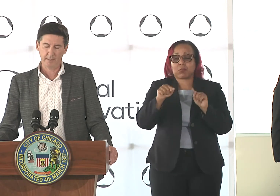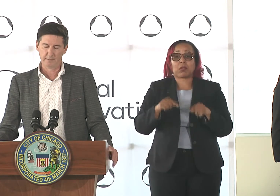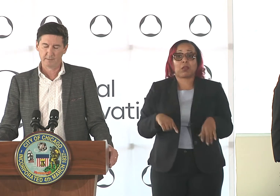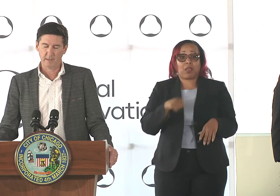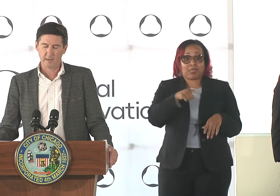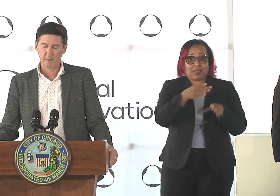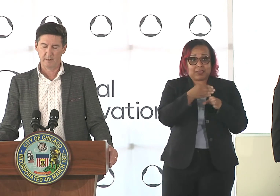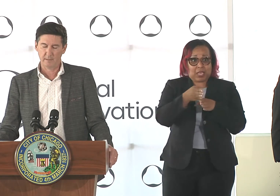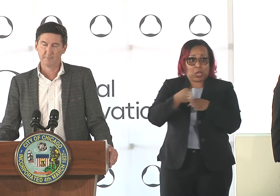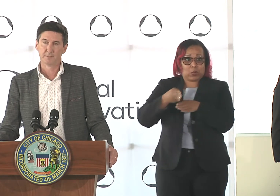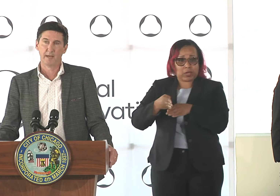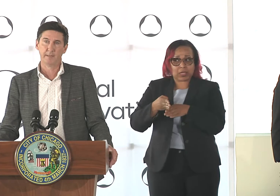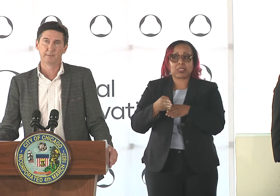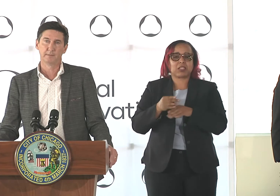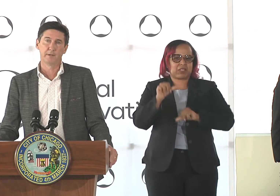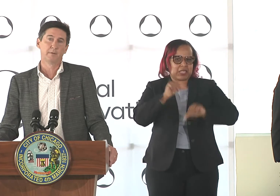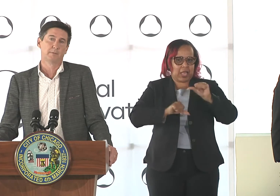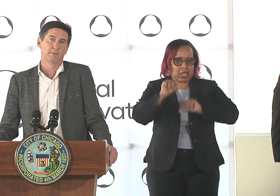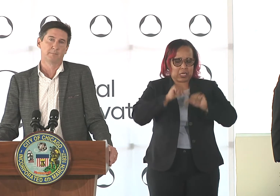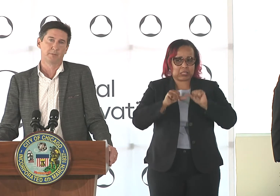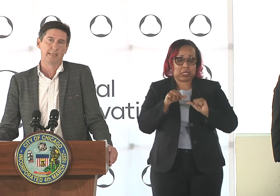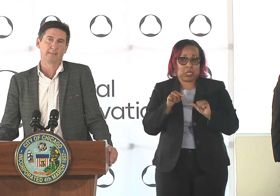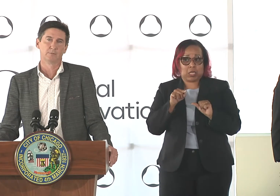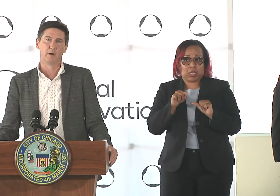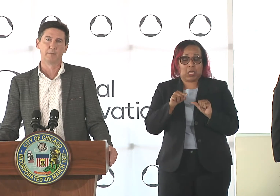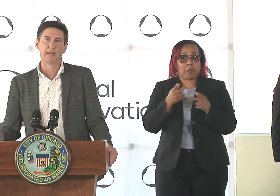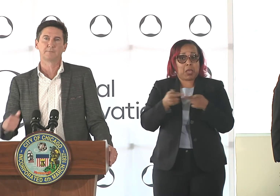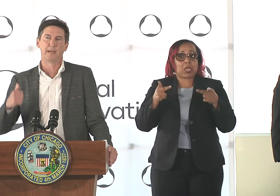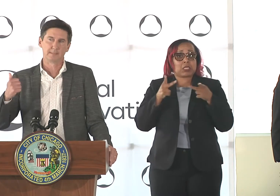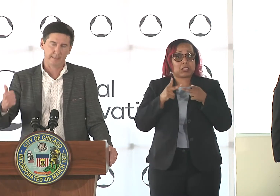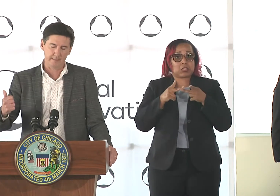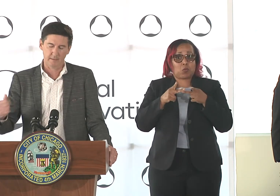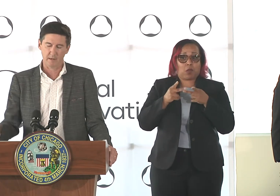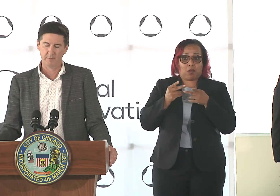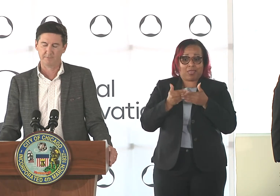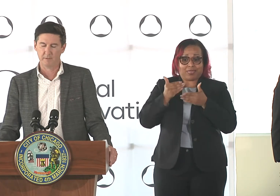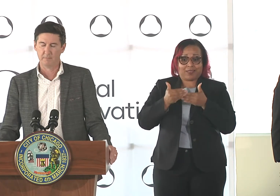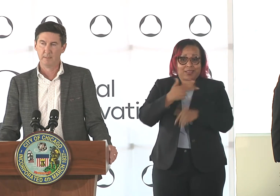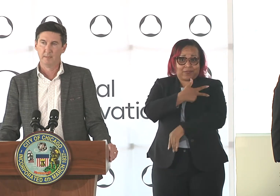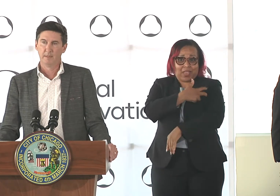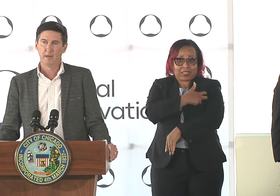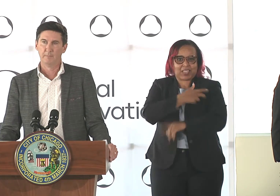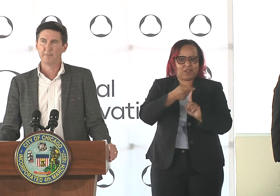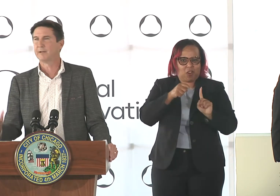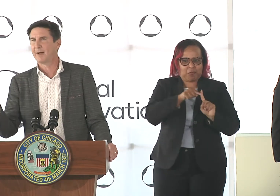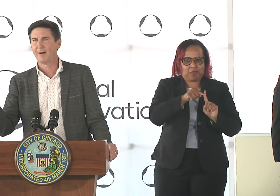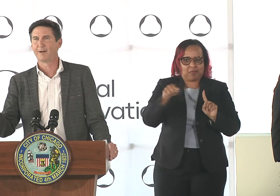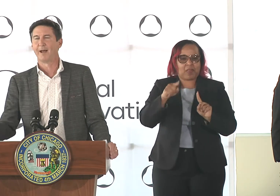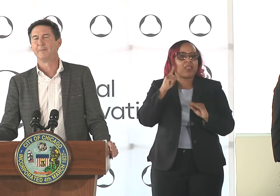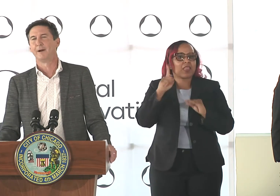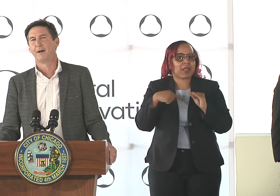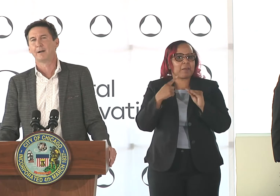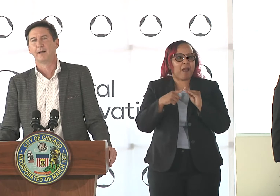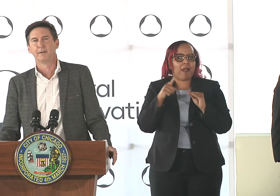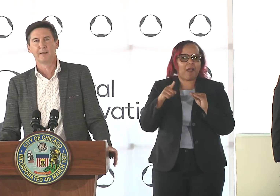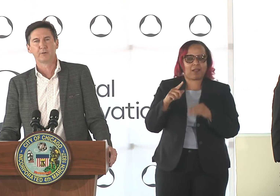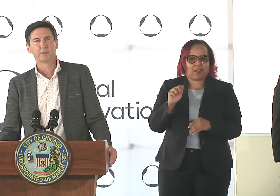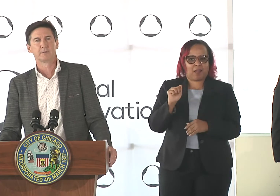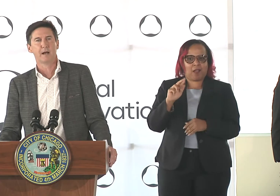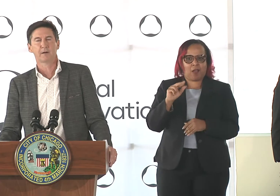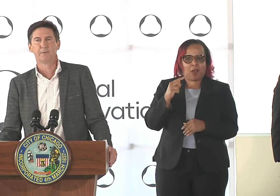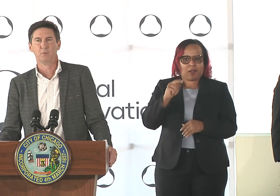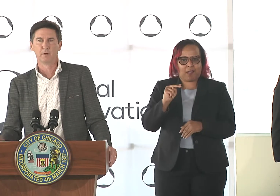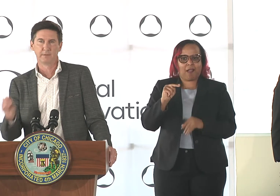these areas of science, they're the places where the next vaccine are coming from. Think about Argonne. Argonne, a lot